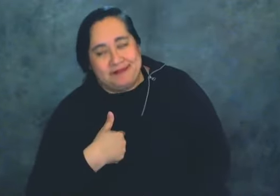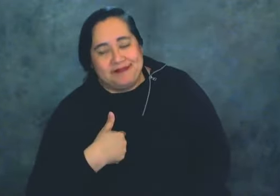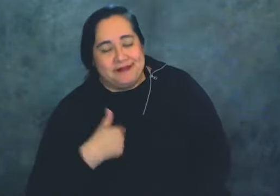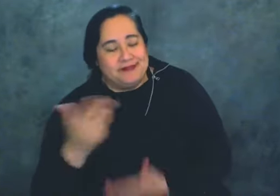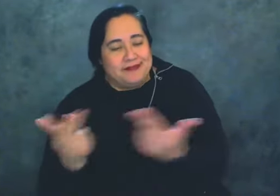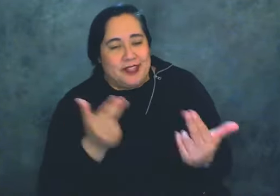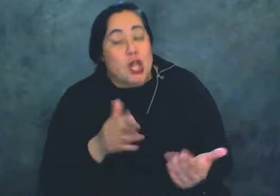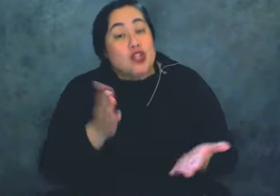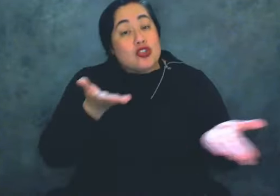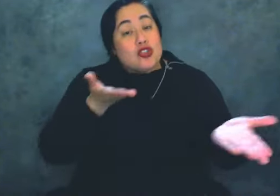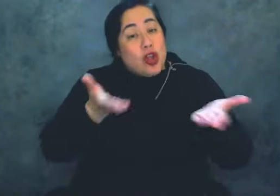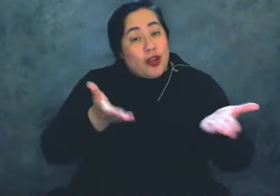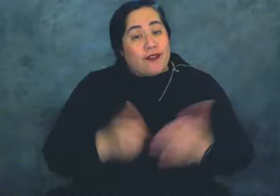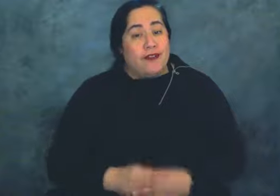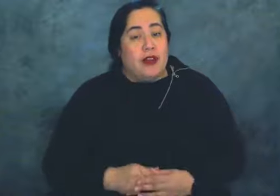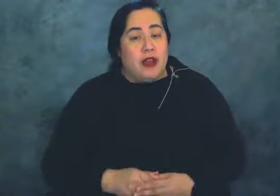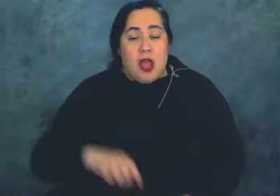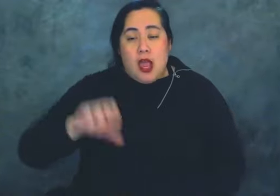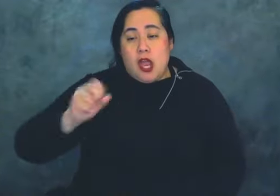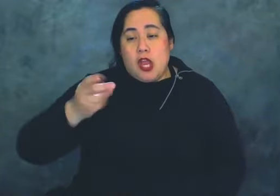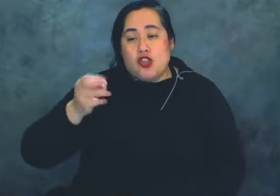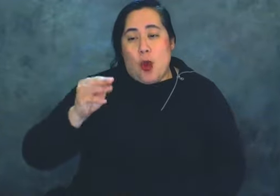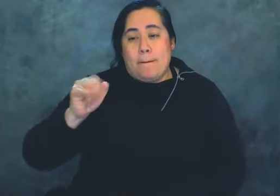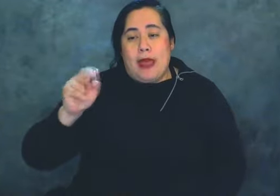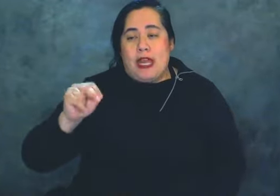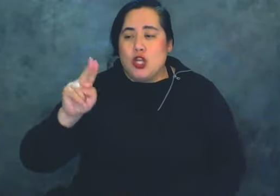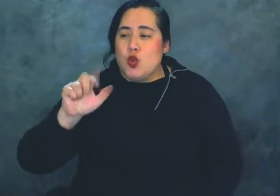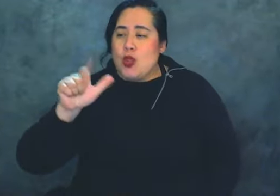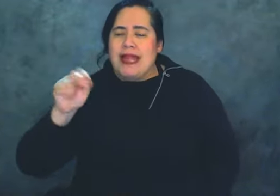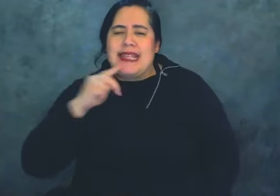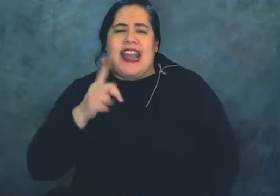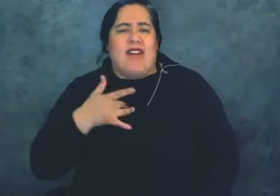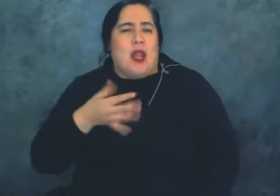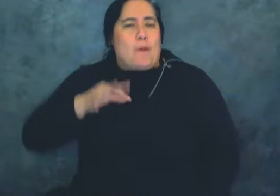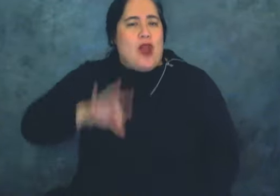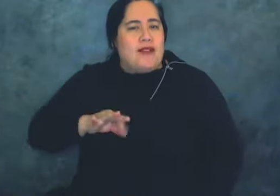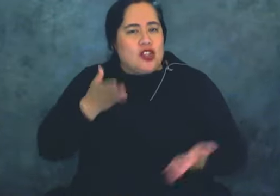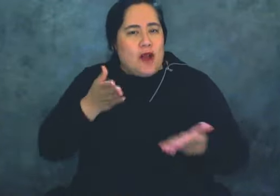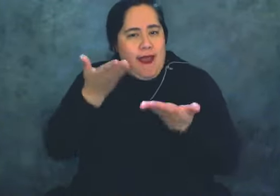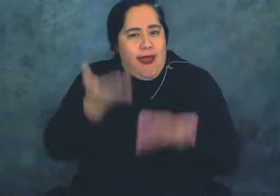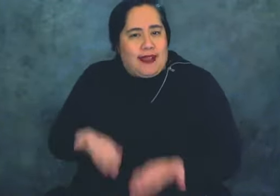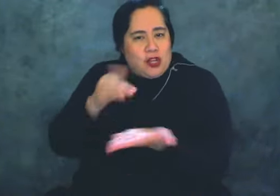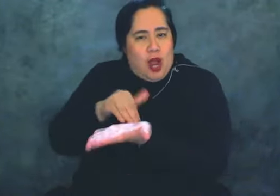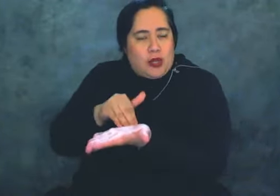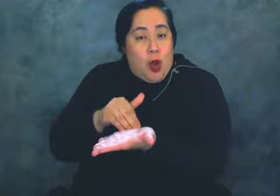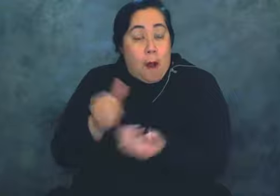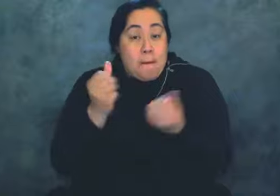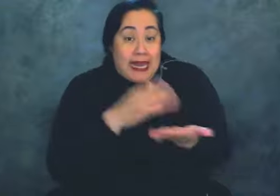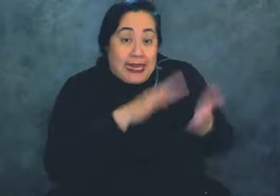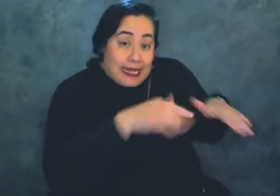Serve. Sherwin Newland says it was a privilege to serve as a doctor. Now, a lot of kids tell me they want to be millionaires, and the first thing I